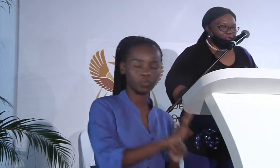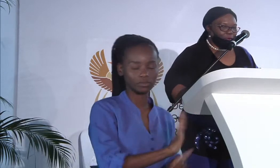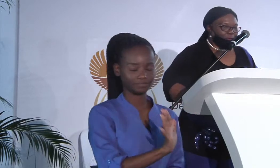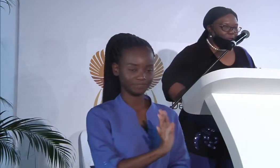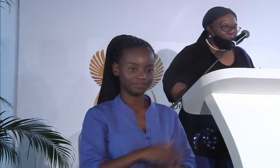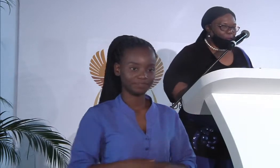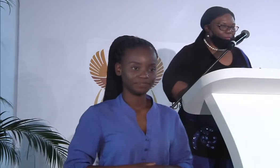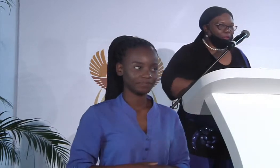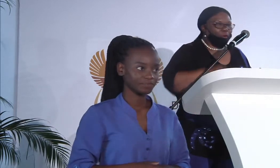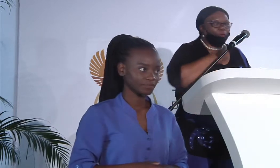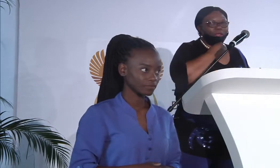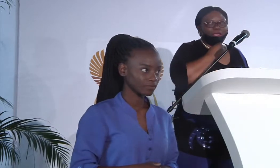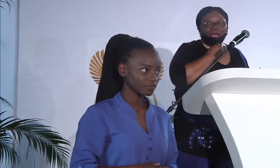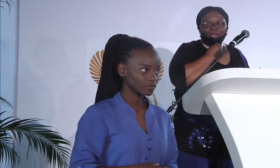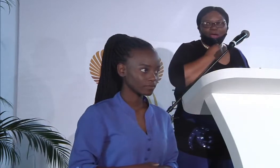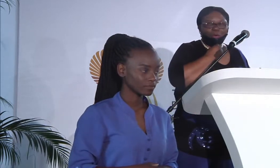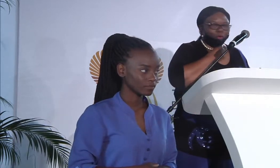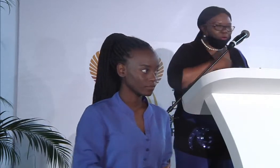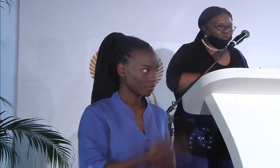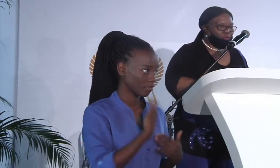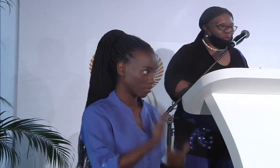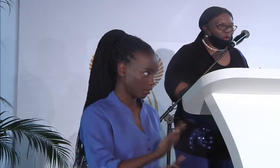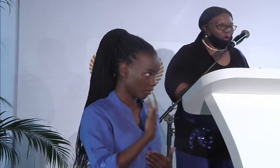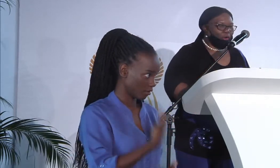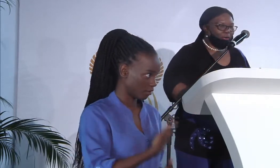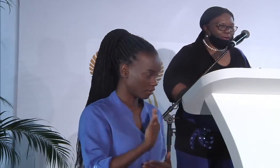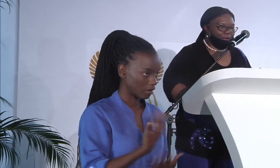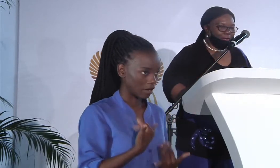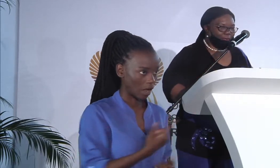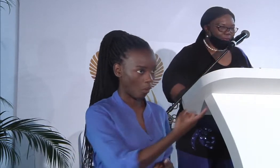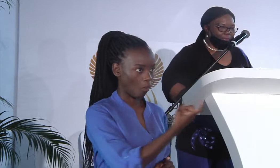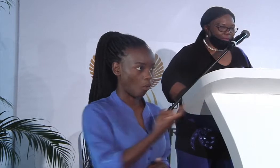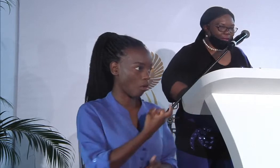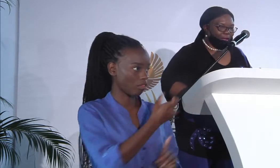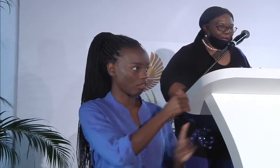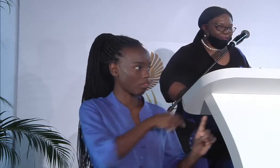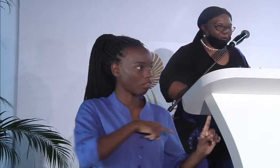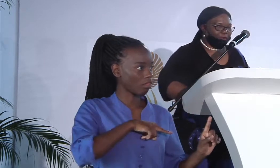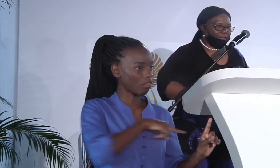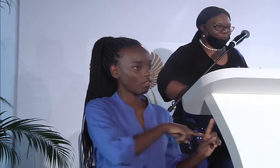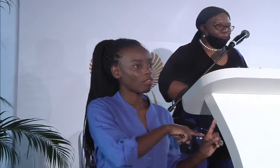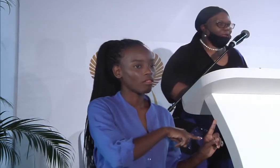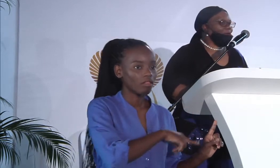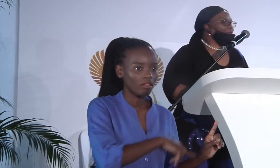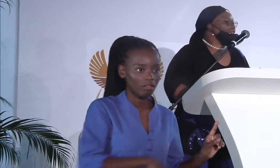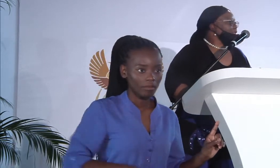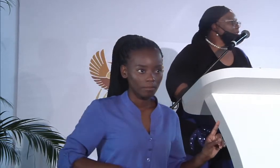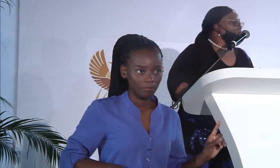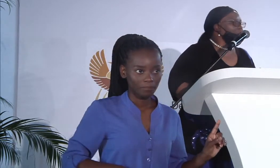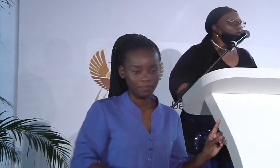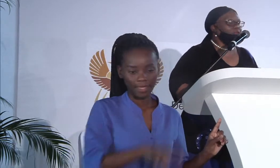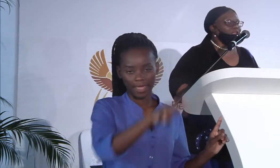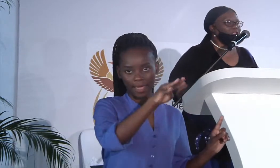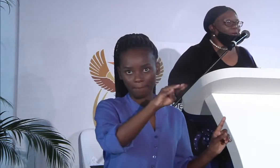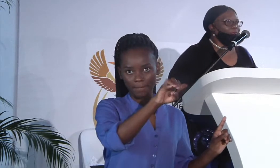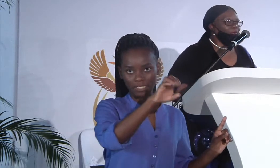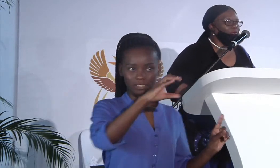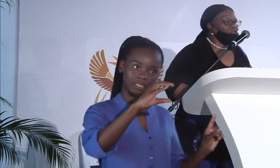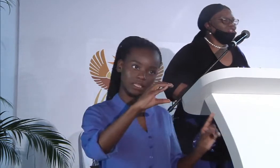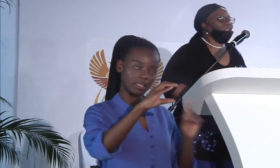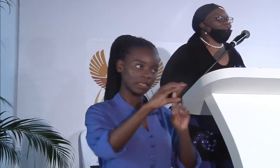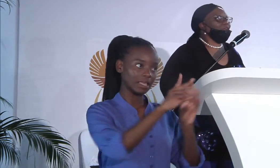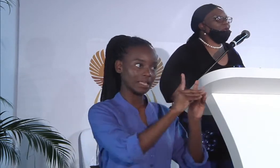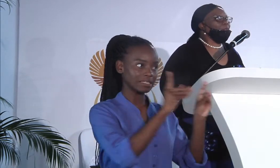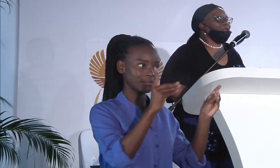Thank you. We are now going to call the Honorable MEC for the Department of